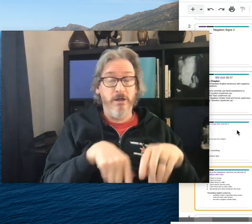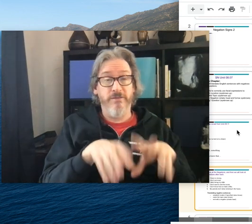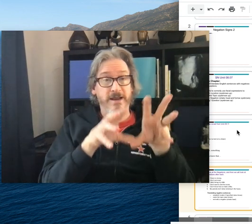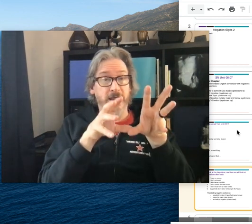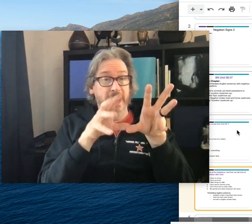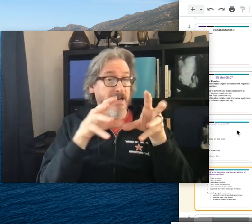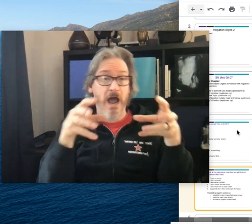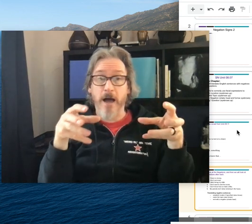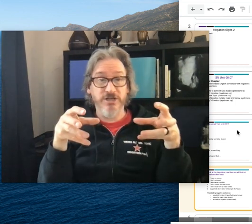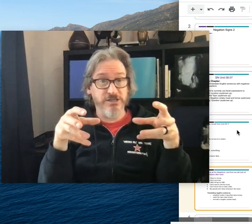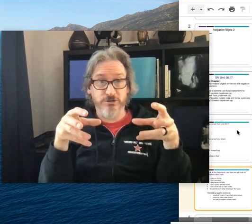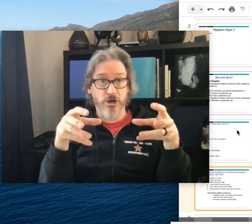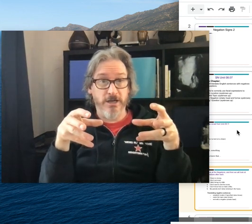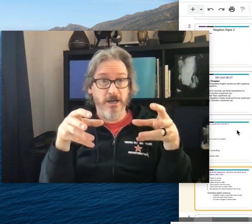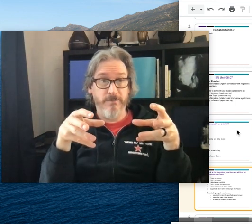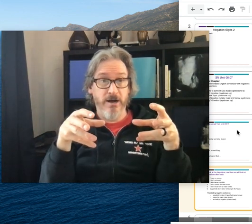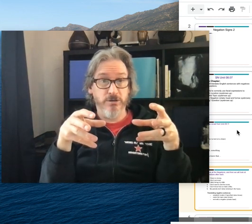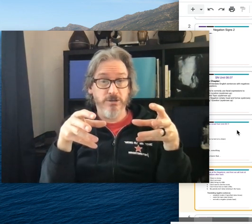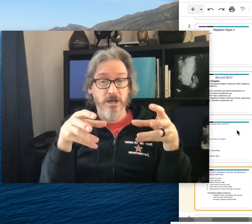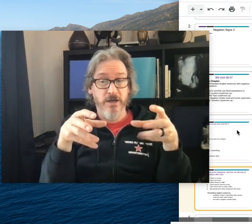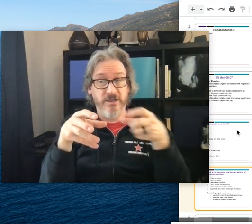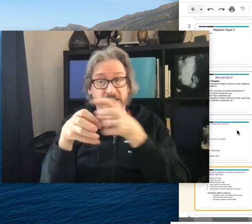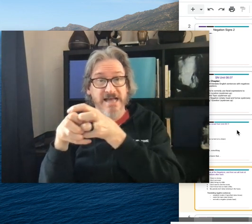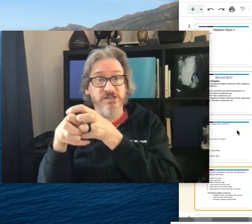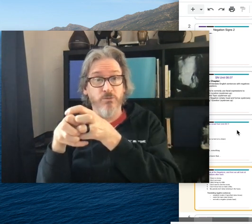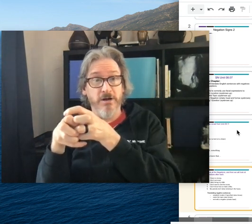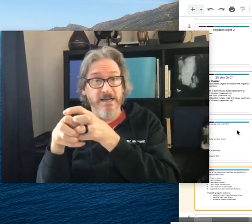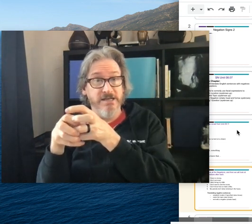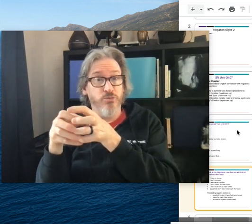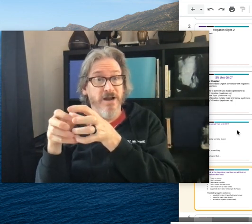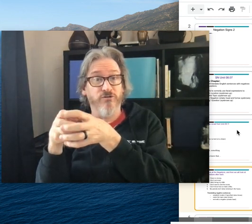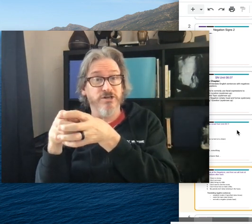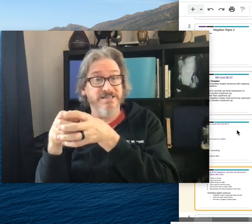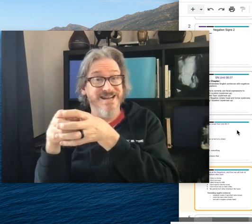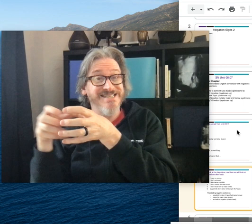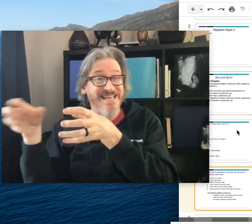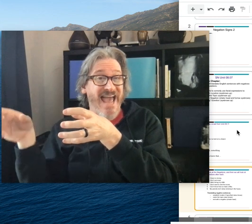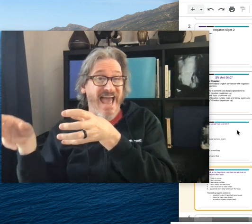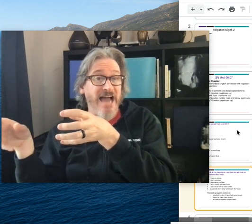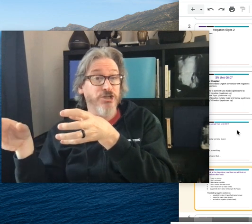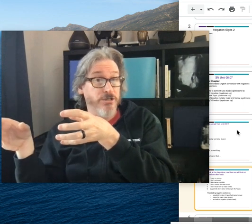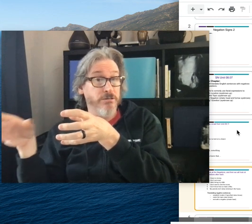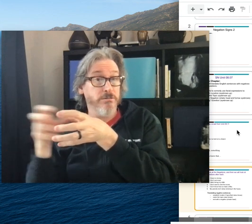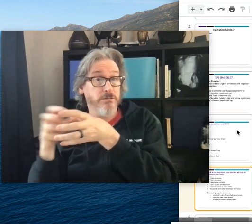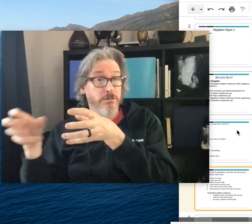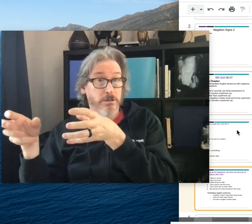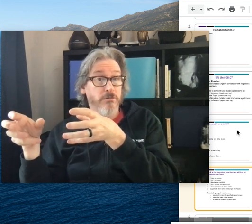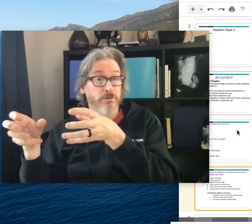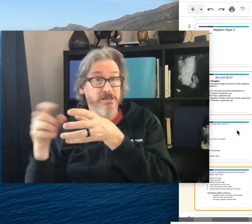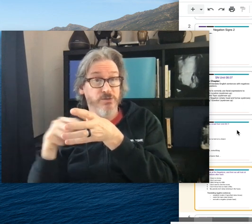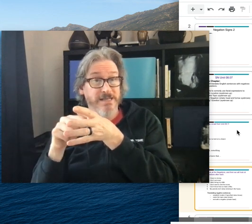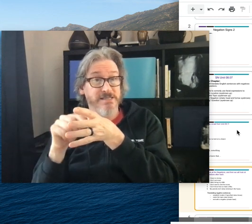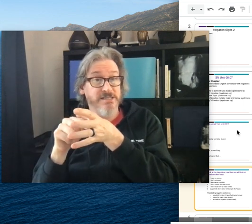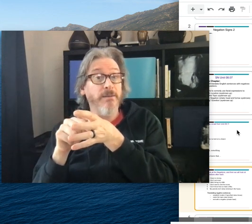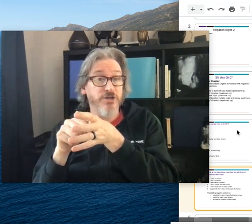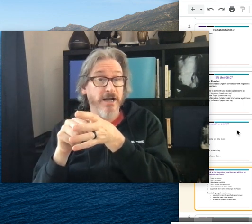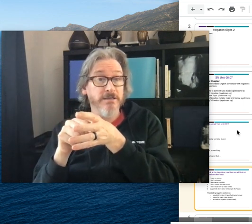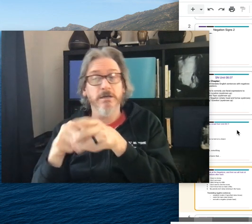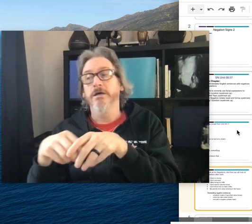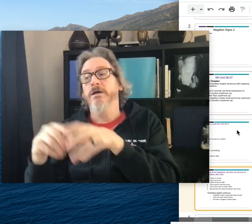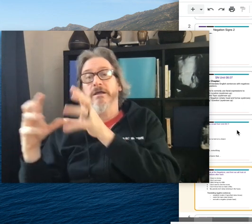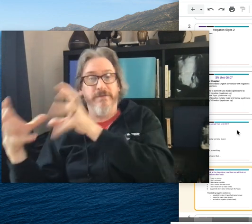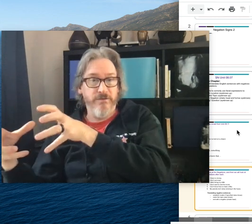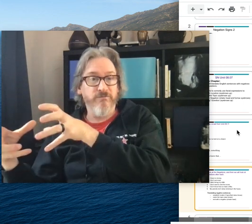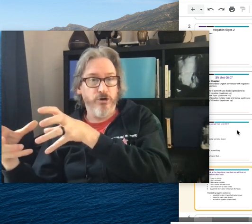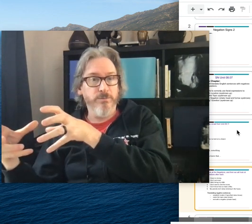location, then any objects you're talking about. The last one is whatever does the action, right? So that's the